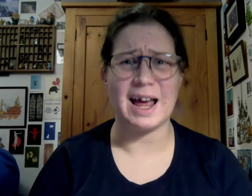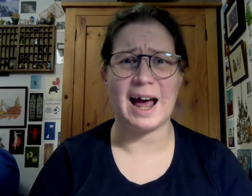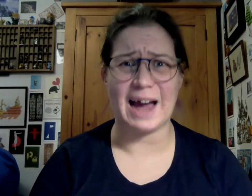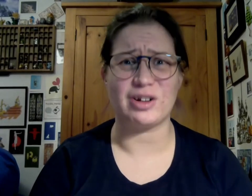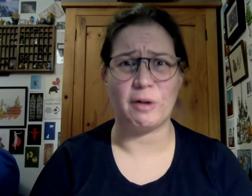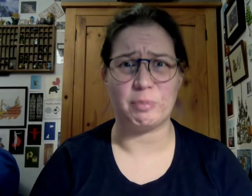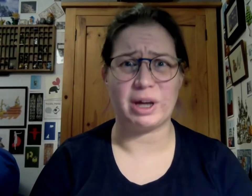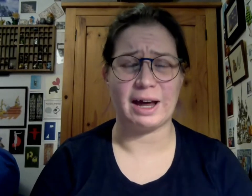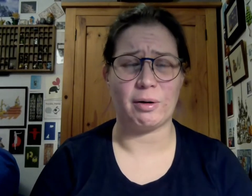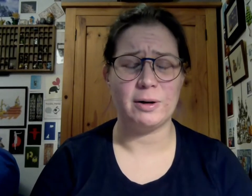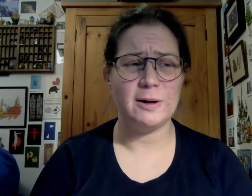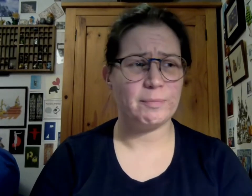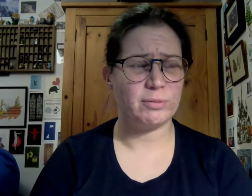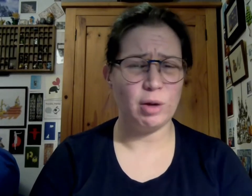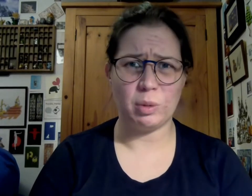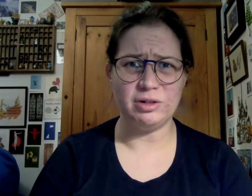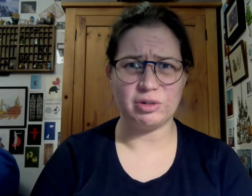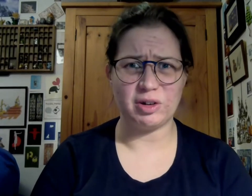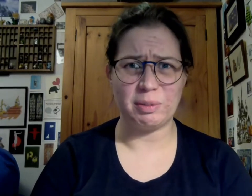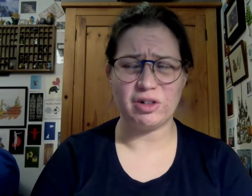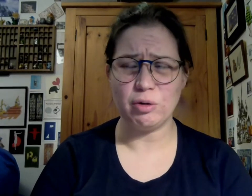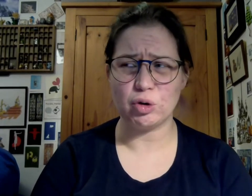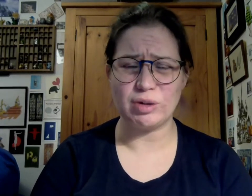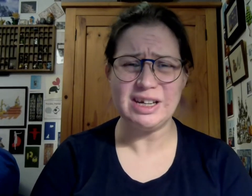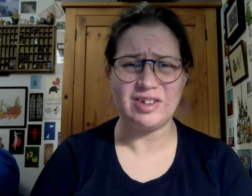hacked off by now. No wonder she's been so greedy.